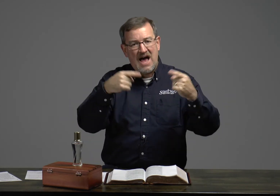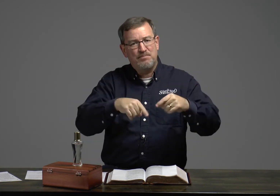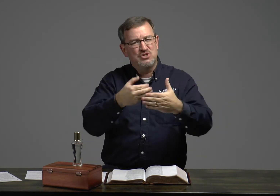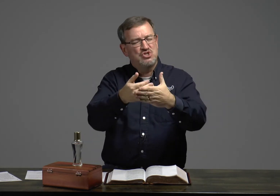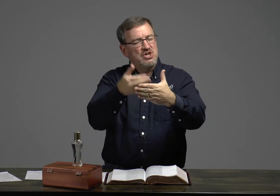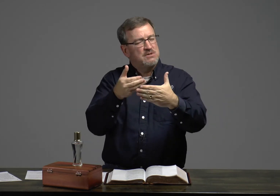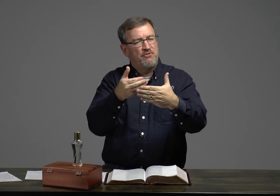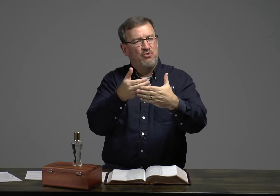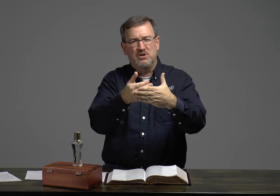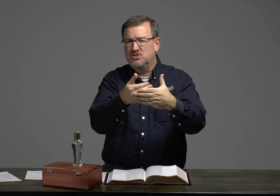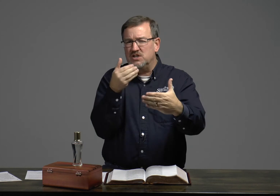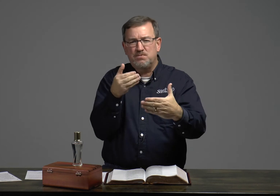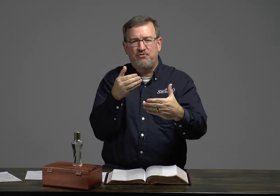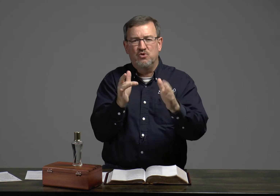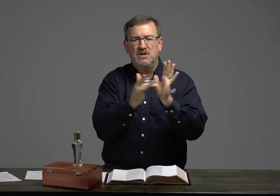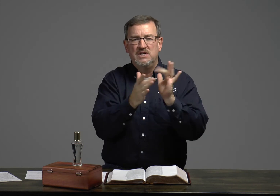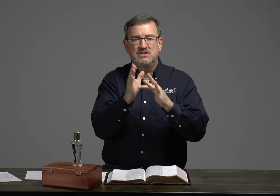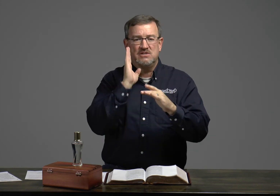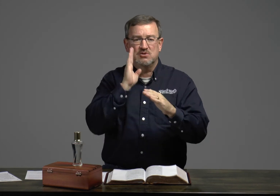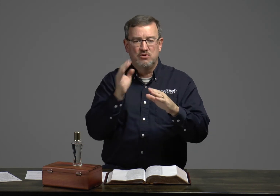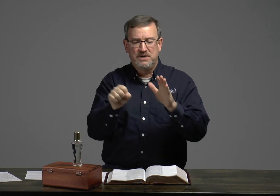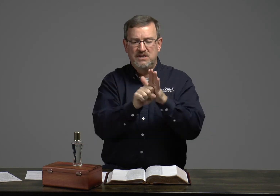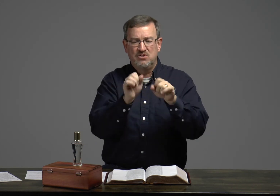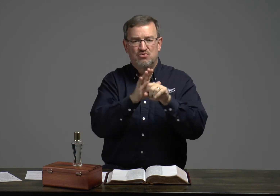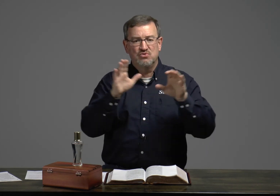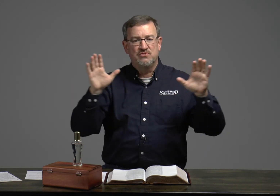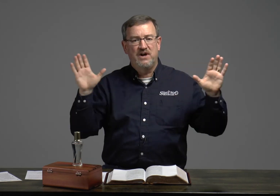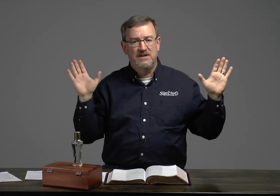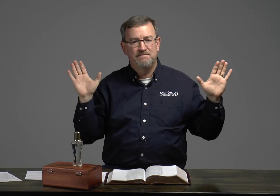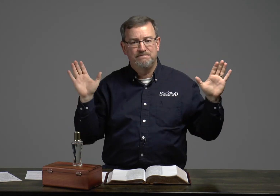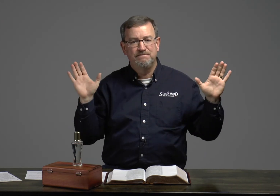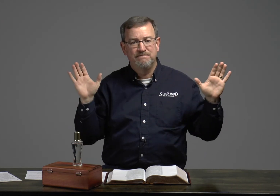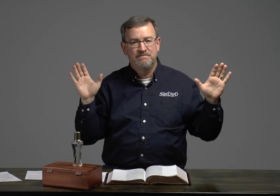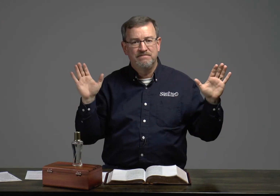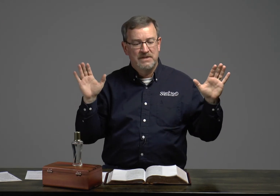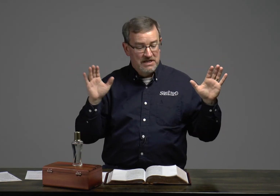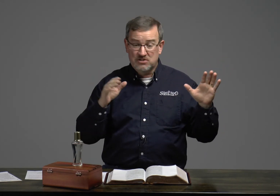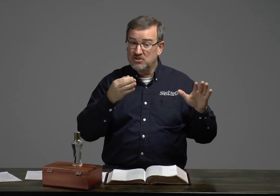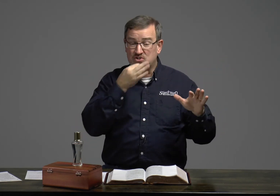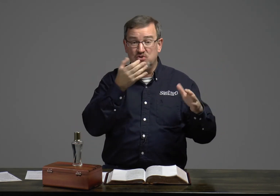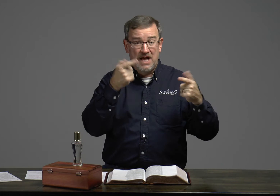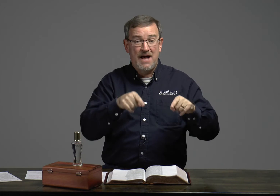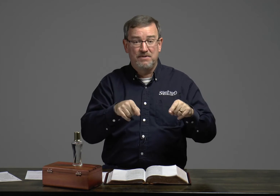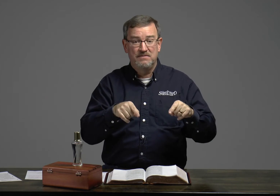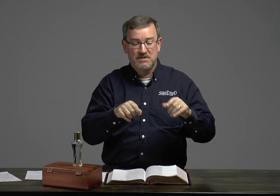happens just before Jesus will be crucified. It's going to soon happen that he'll